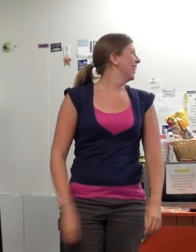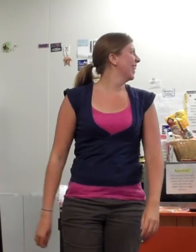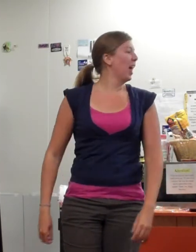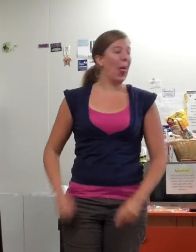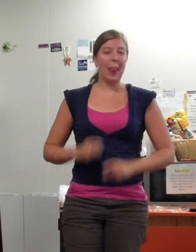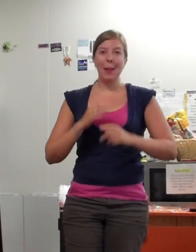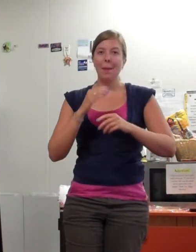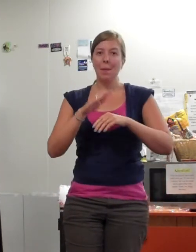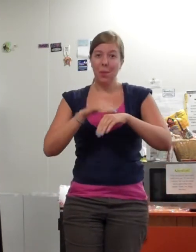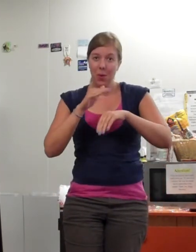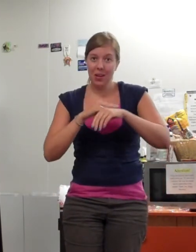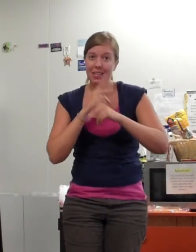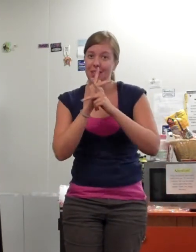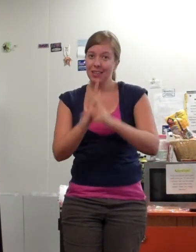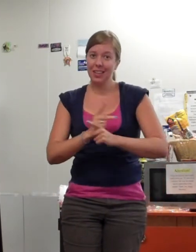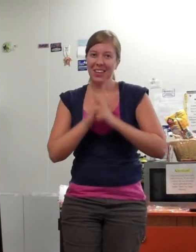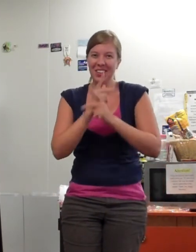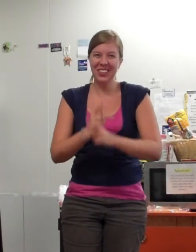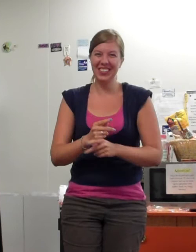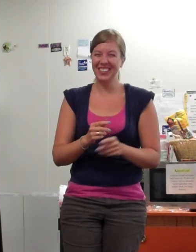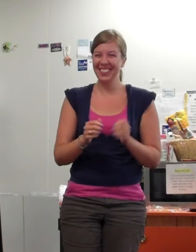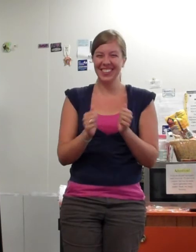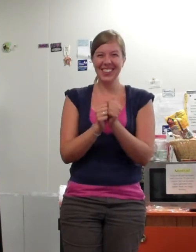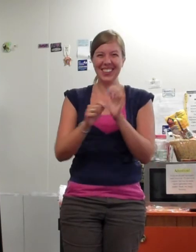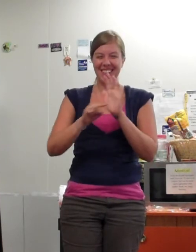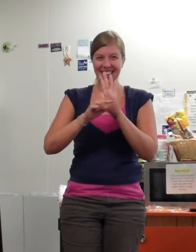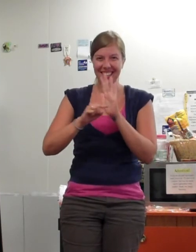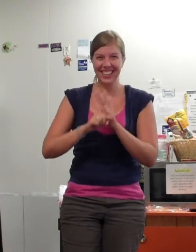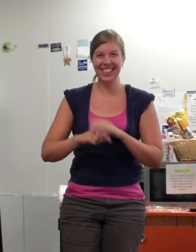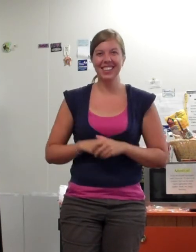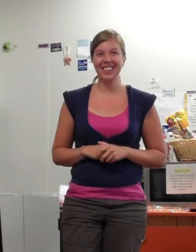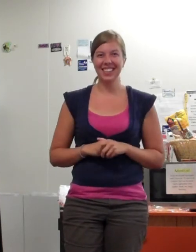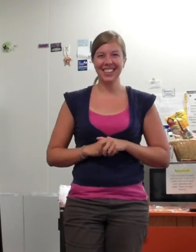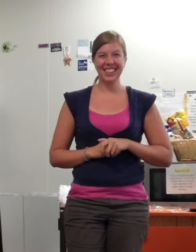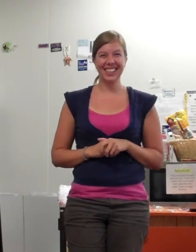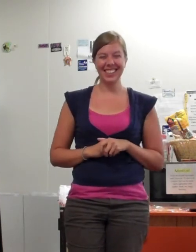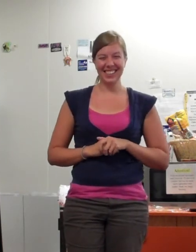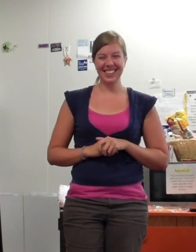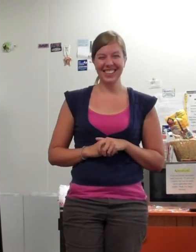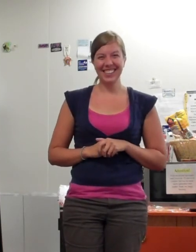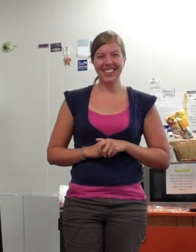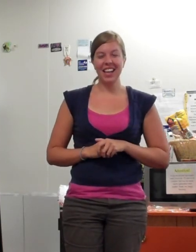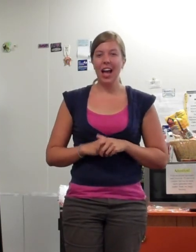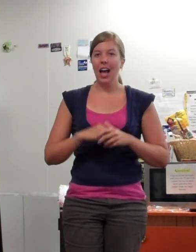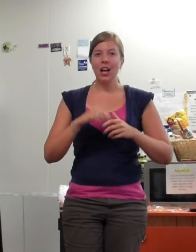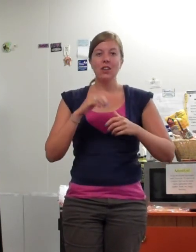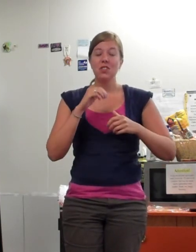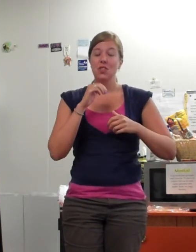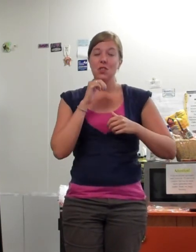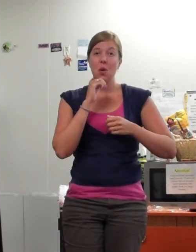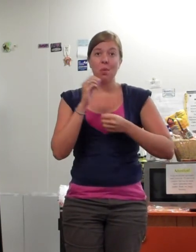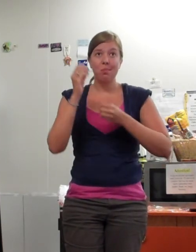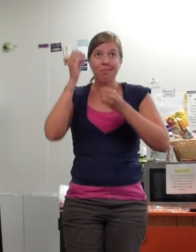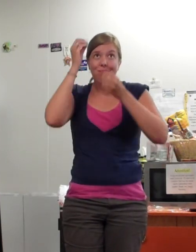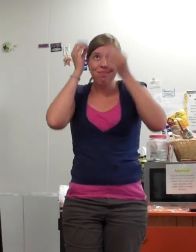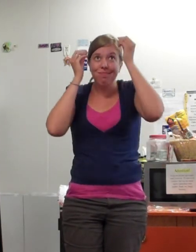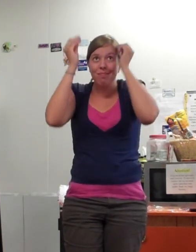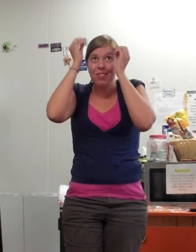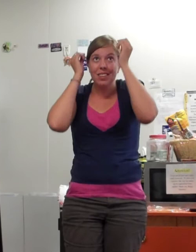those minus signs. Don't mess those up. Write everything out and don't try to do it in your head, because that's where most of the errors happen. All right, I